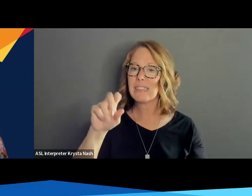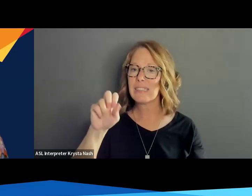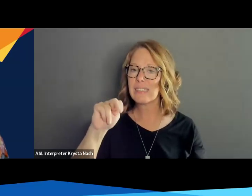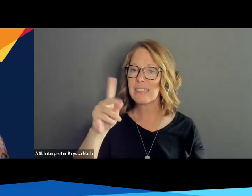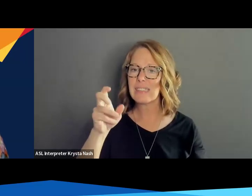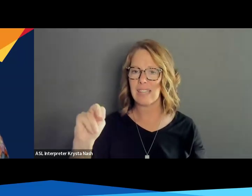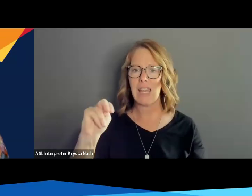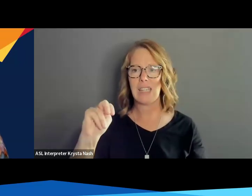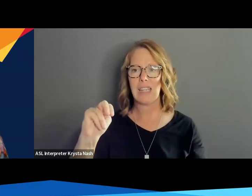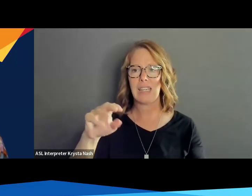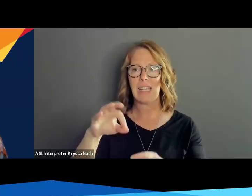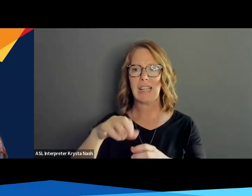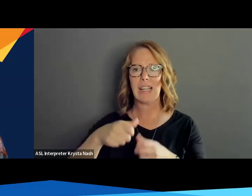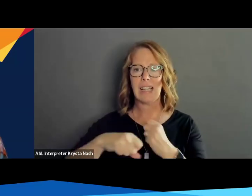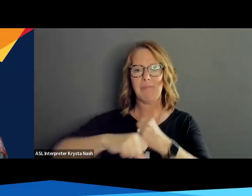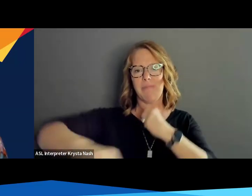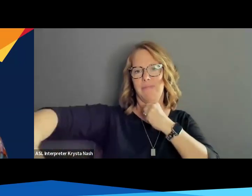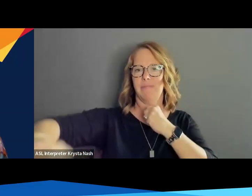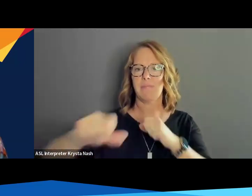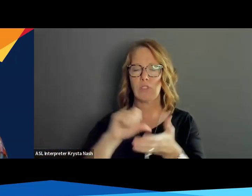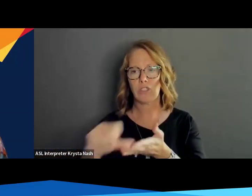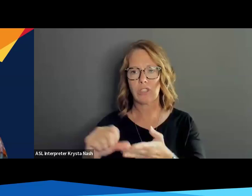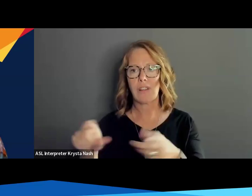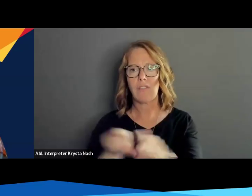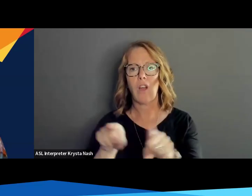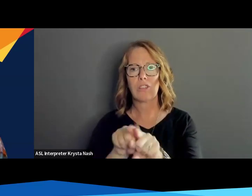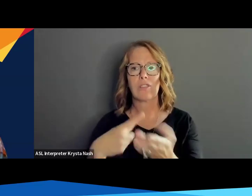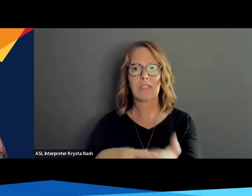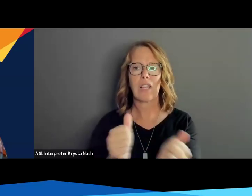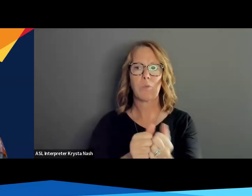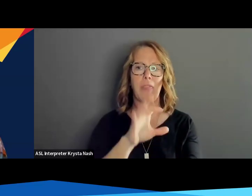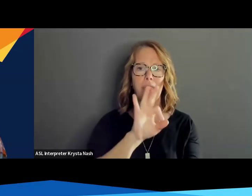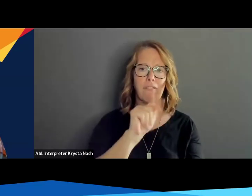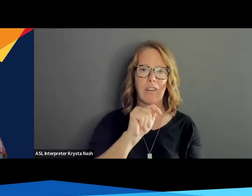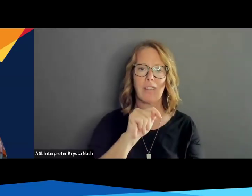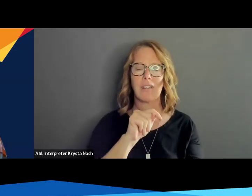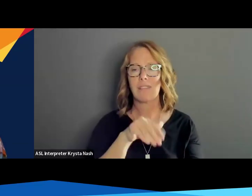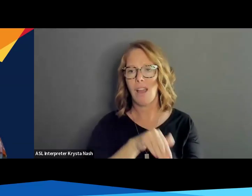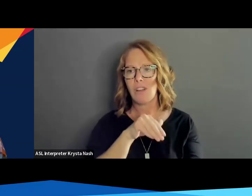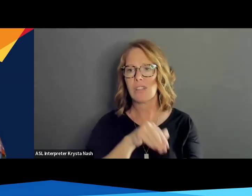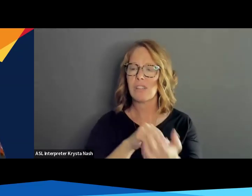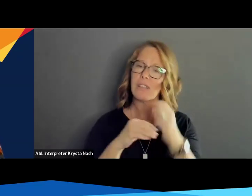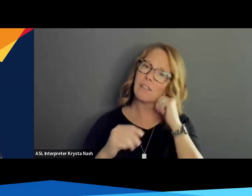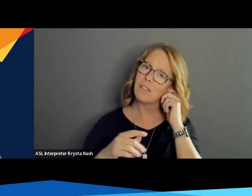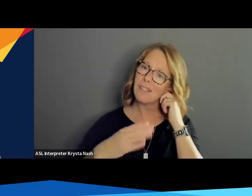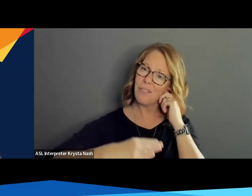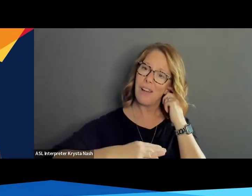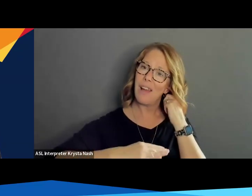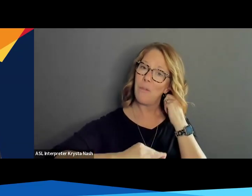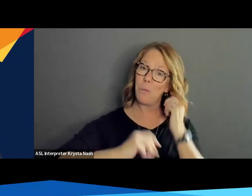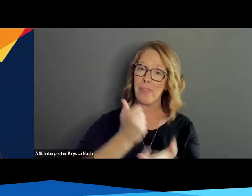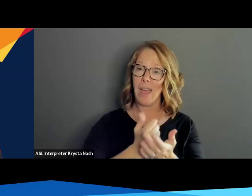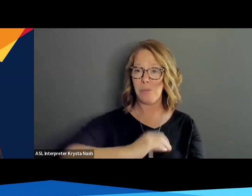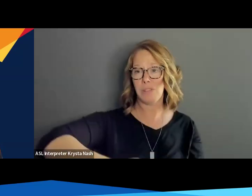ankle surgeons. They've also discussed that with the physiatrist. Do you know this type of surgery to correct the turning of the foot, and what would be